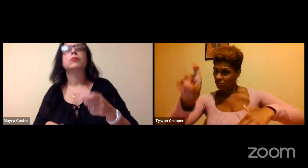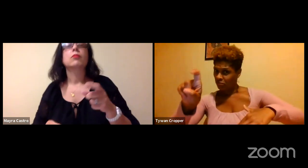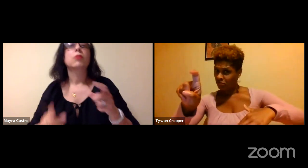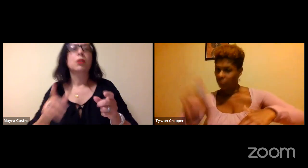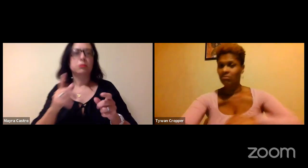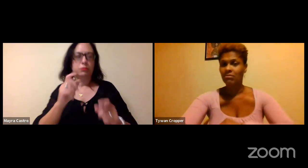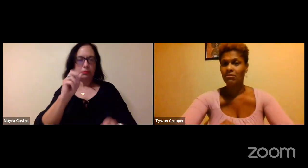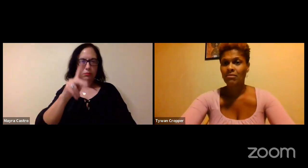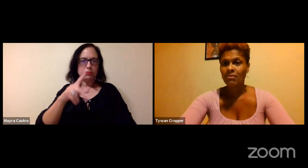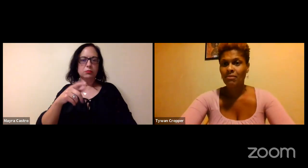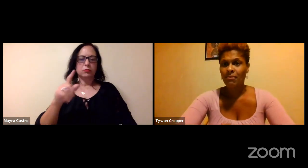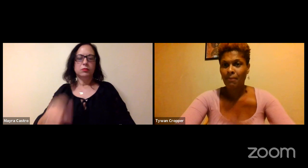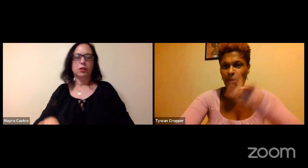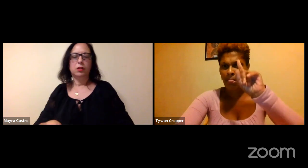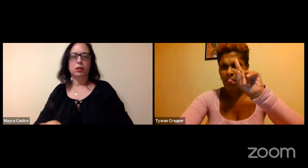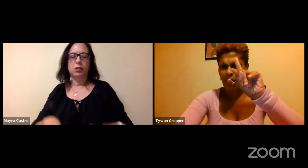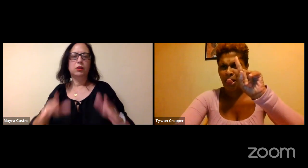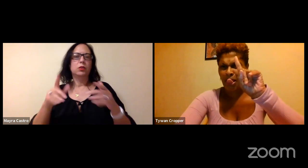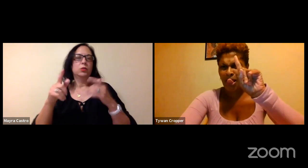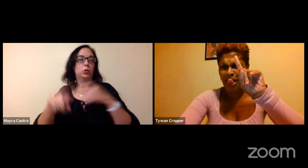diversity?